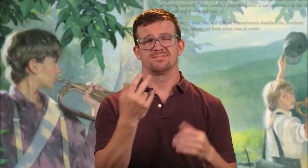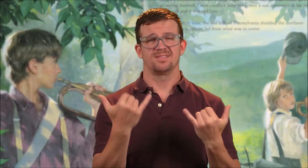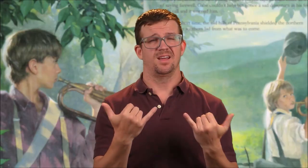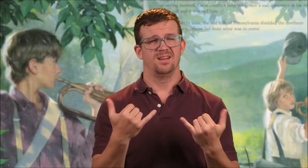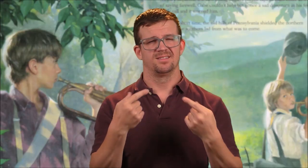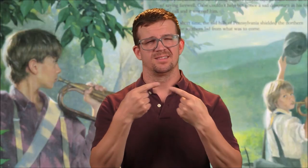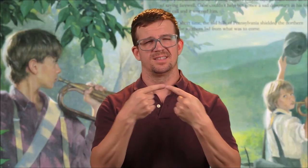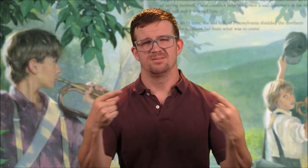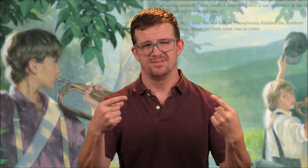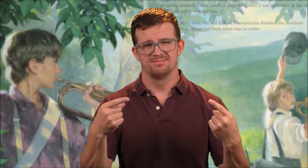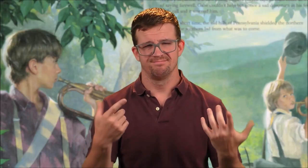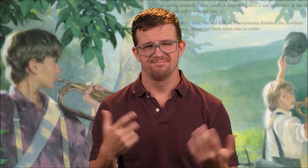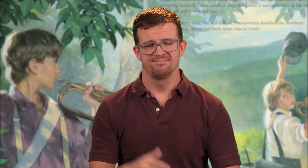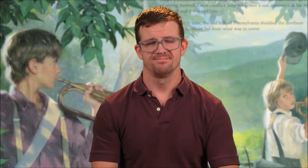to come.